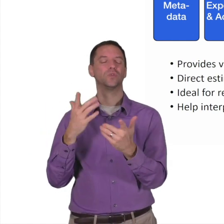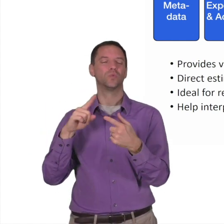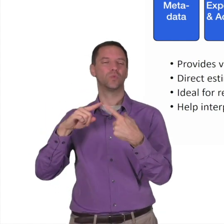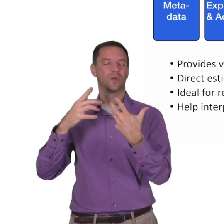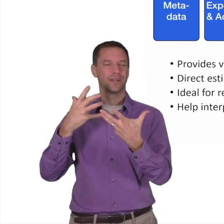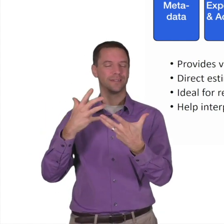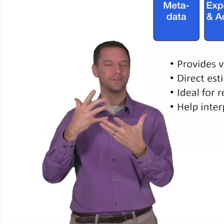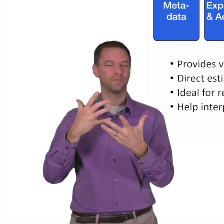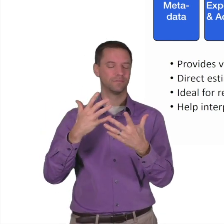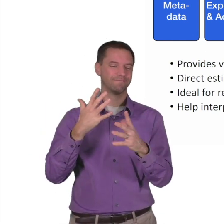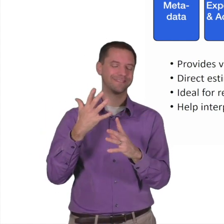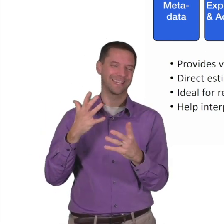result appropriately.